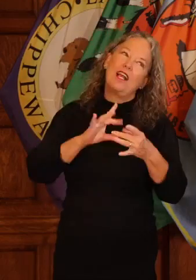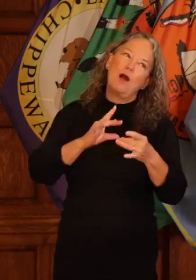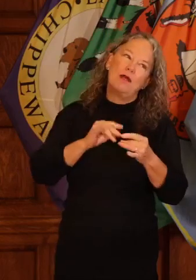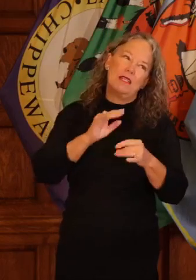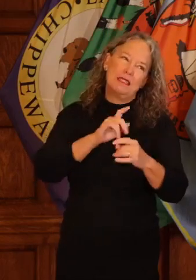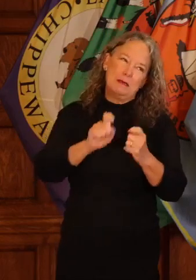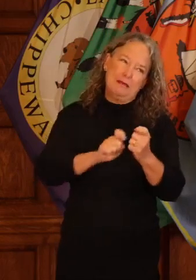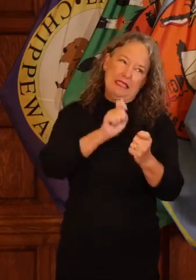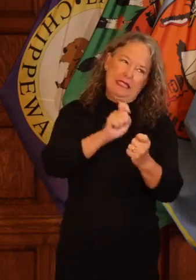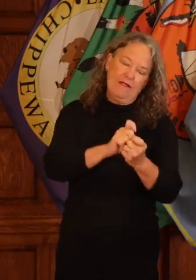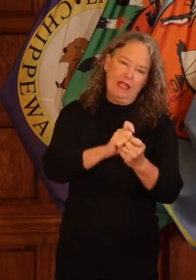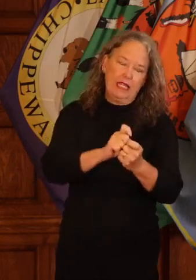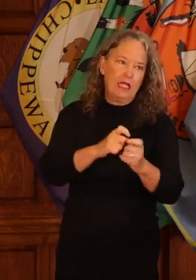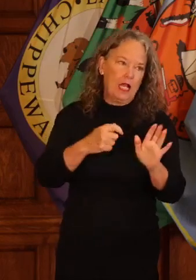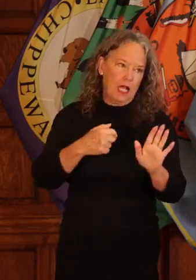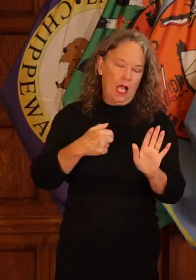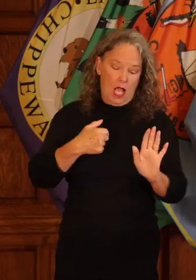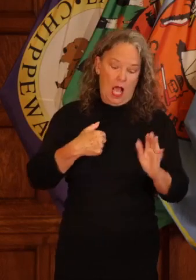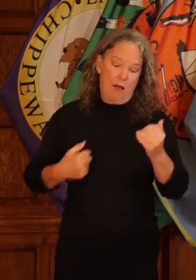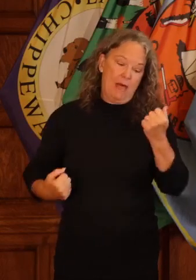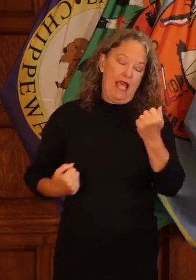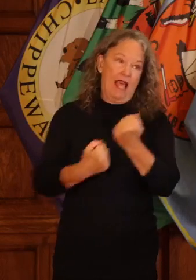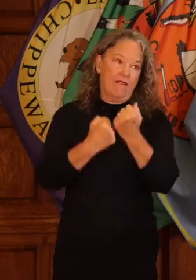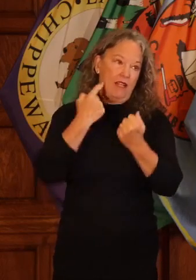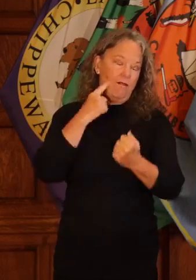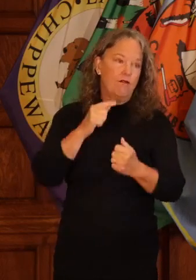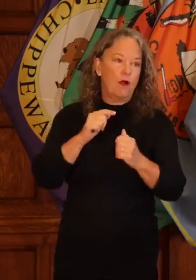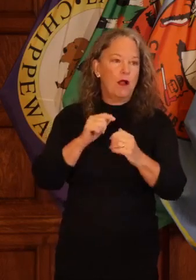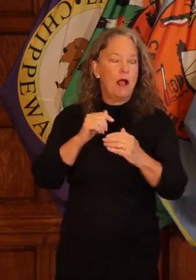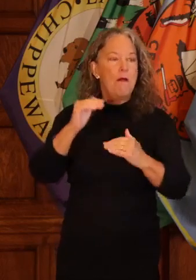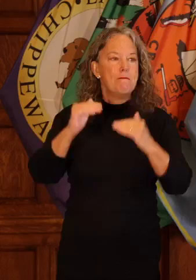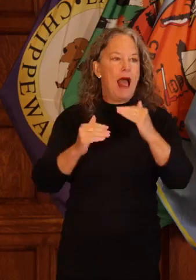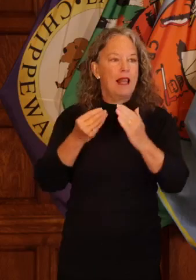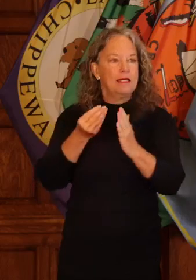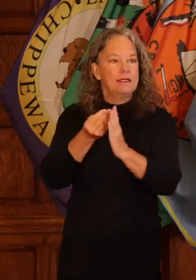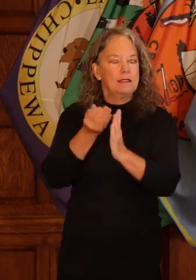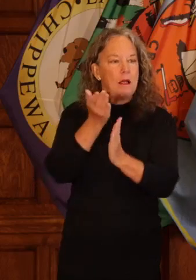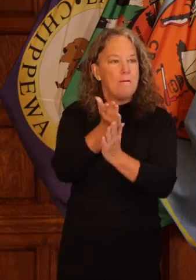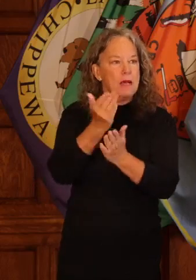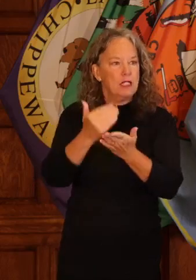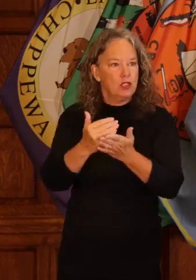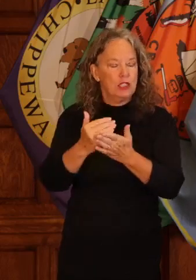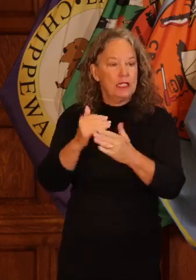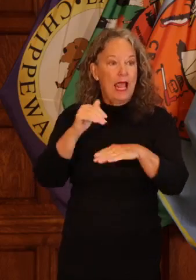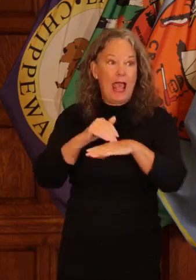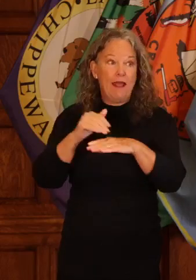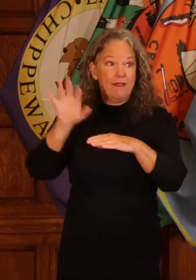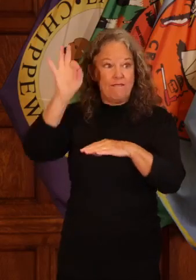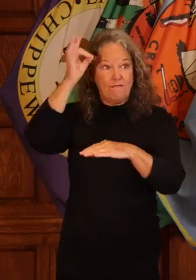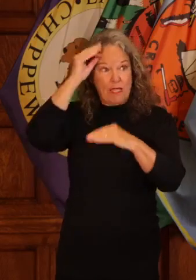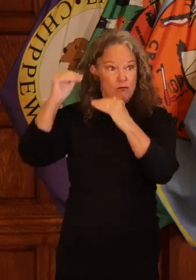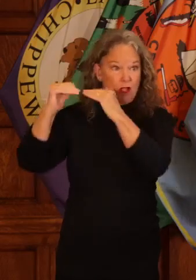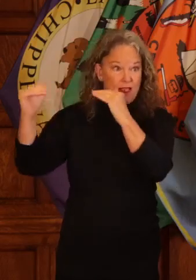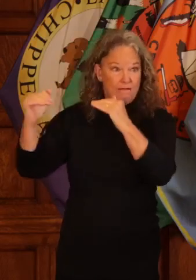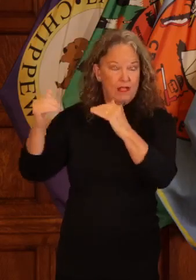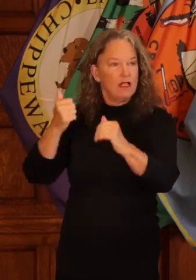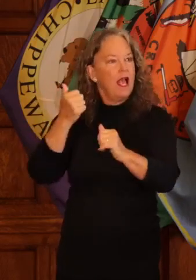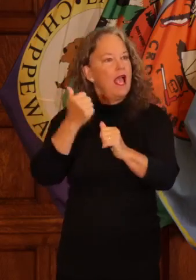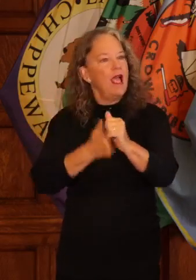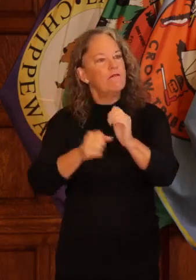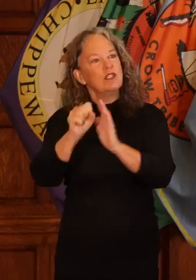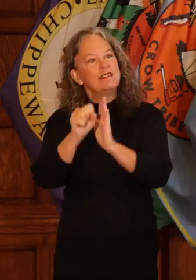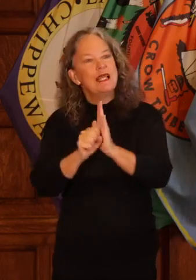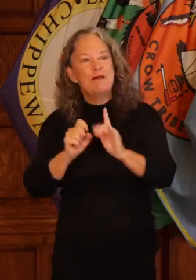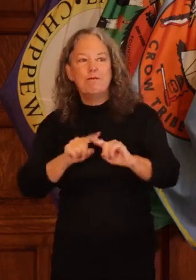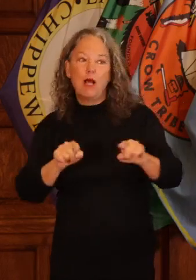specifics. I was pretty clear. I'm an advocate for a balanced budget amendment at the federal level. Every state but one has a balanced budget